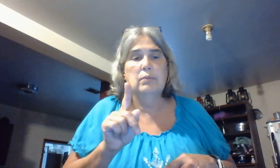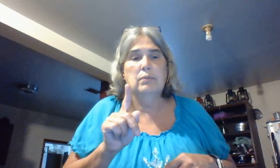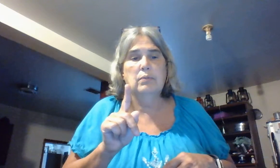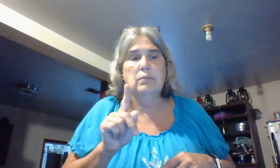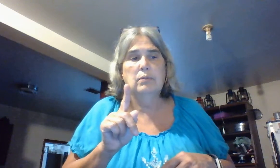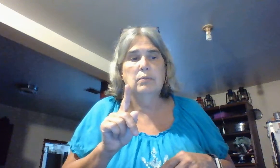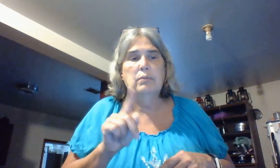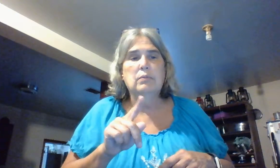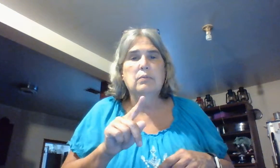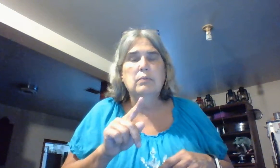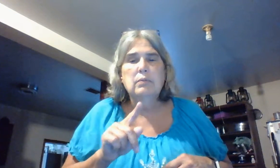Saturated.